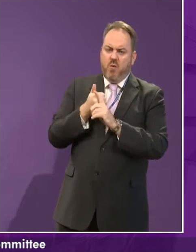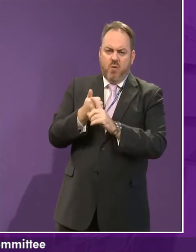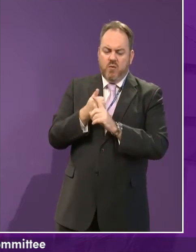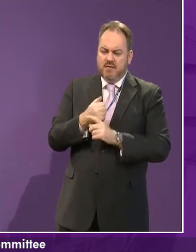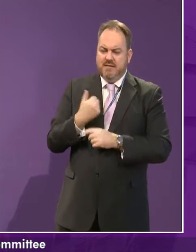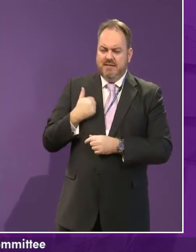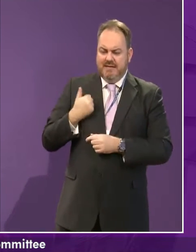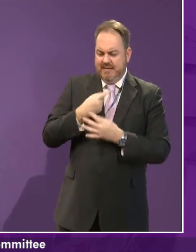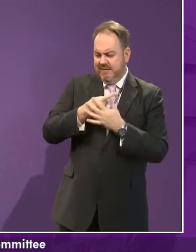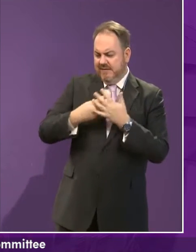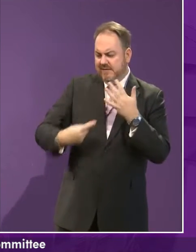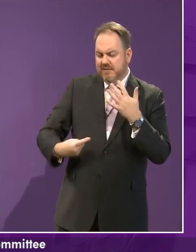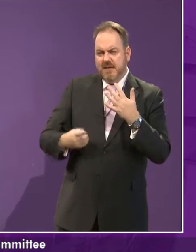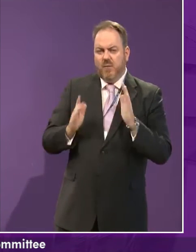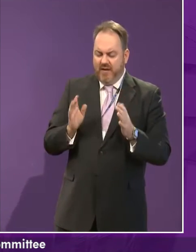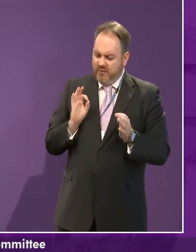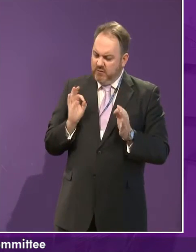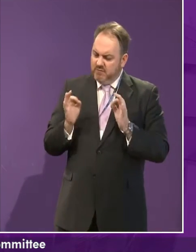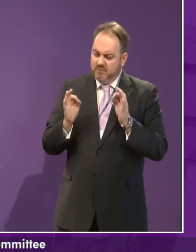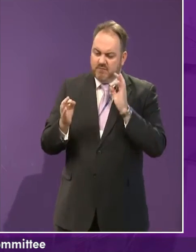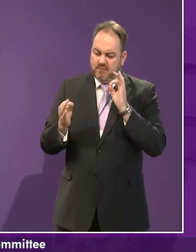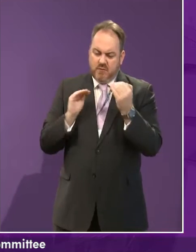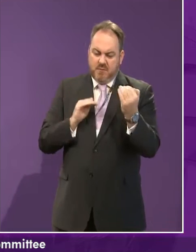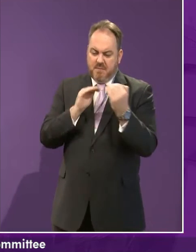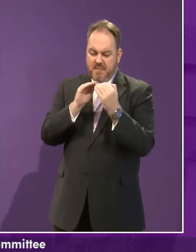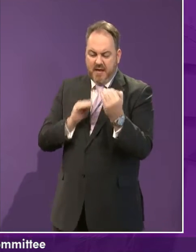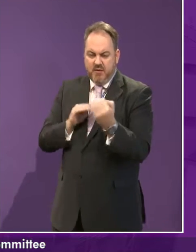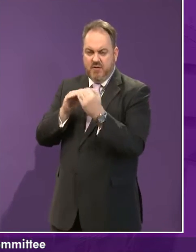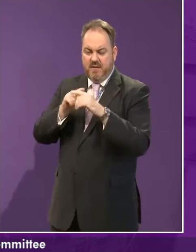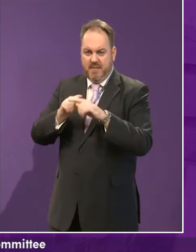don't want to go into too much detail about the admissions process because